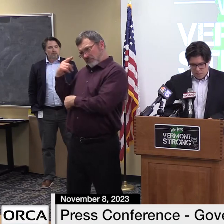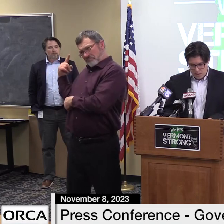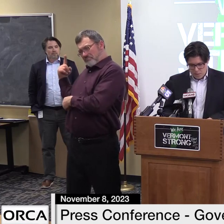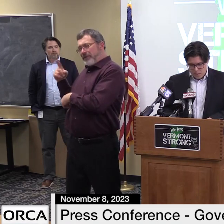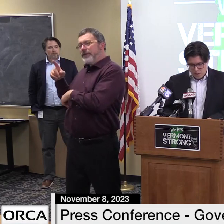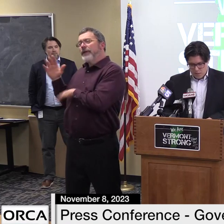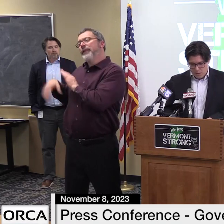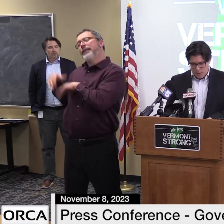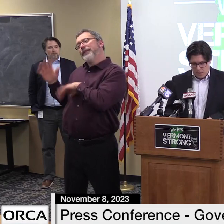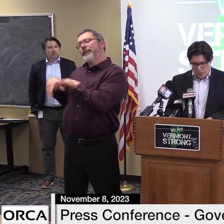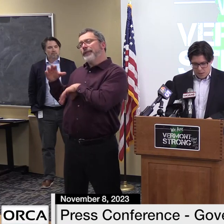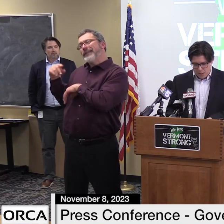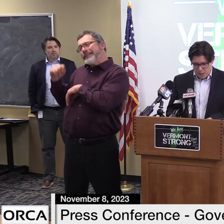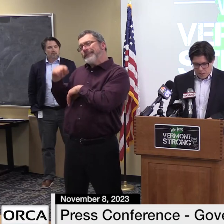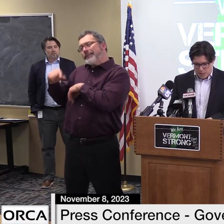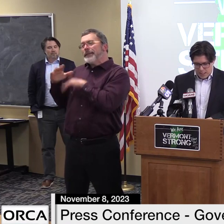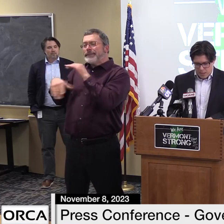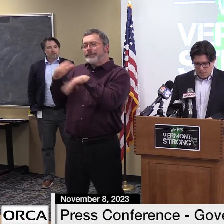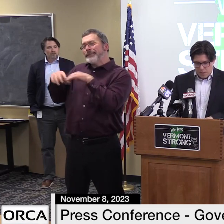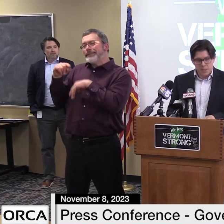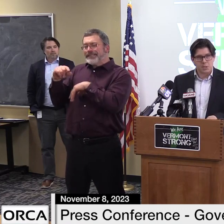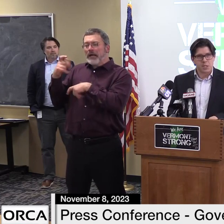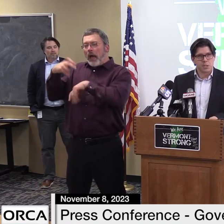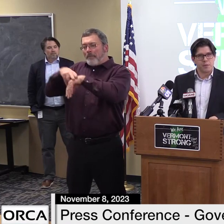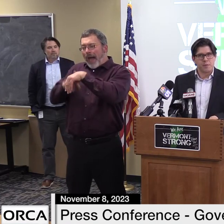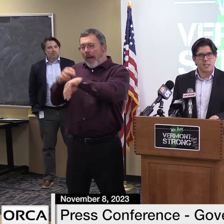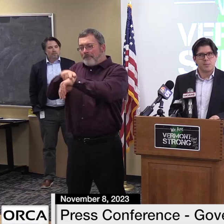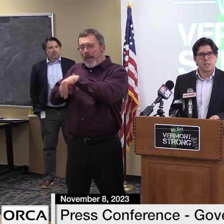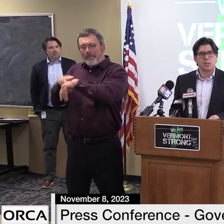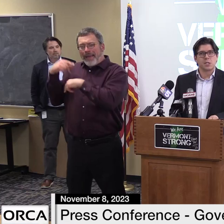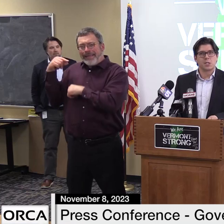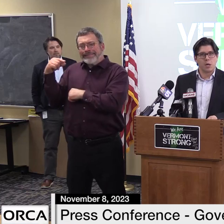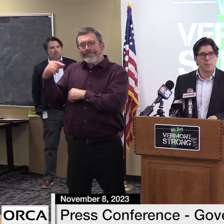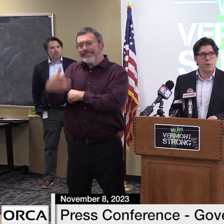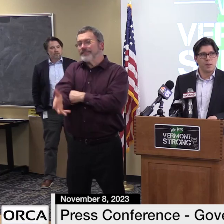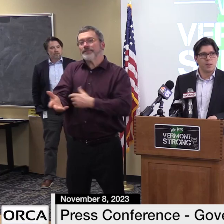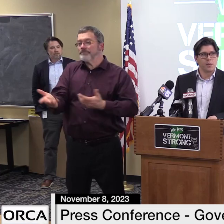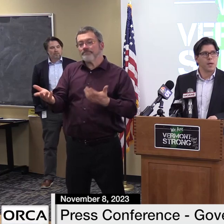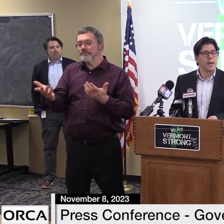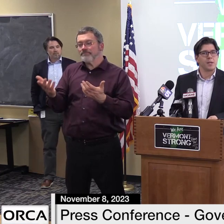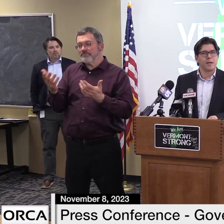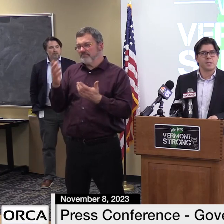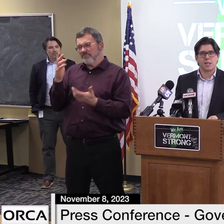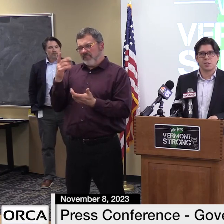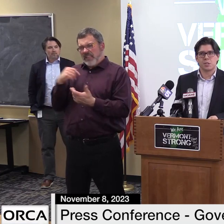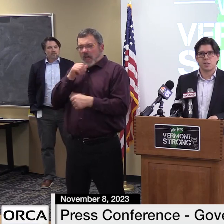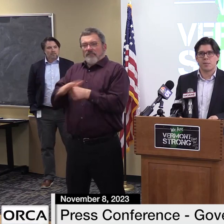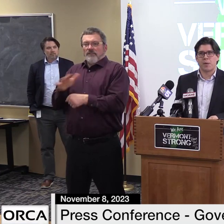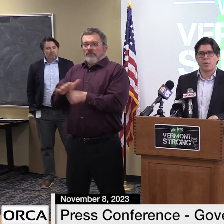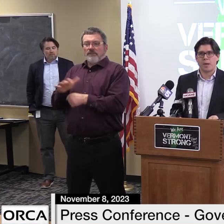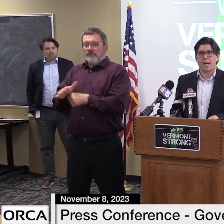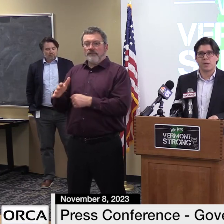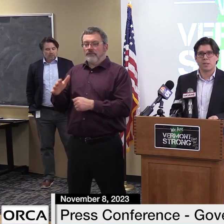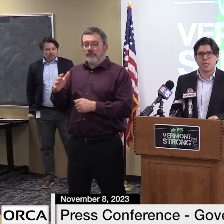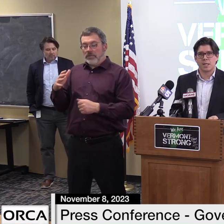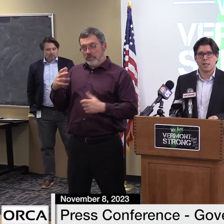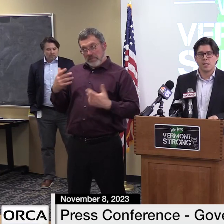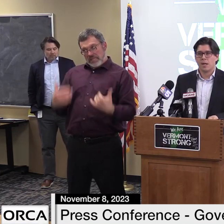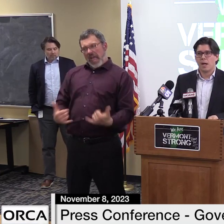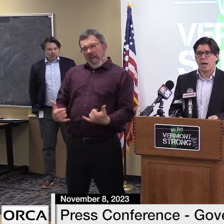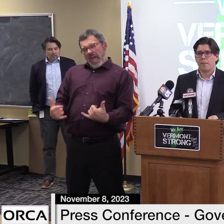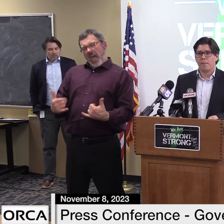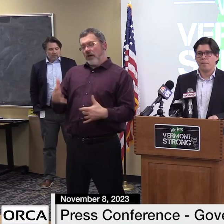So I want to acknowledge that while these are conservative estimates, they're a starting point, and we're happy to have discussions about more accurate